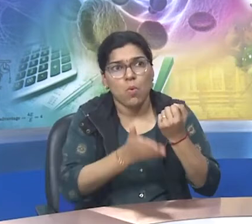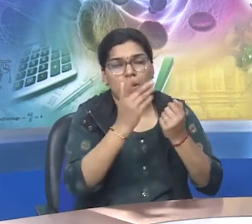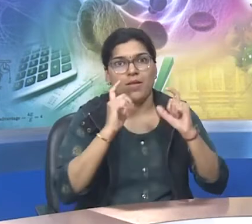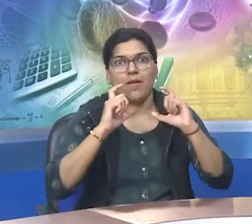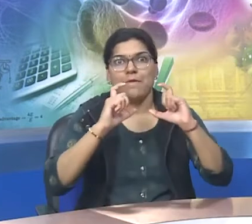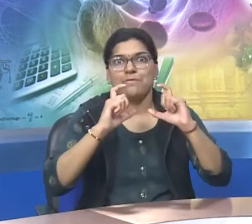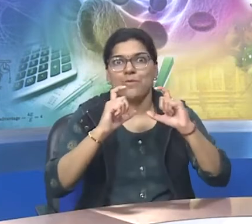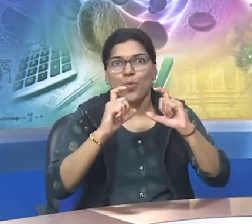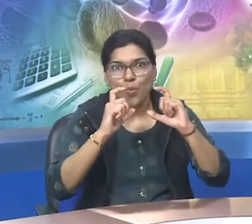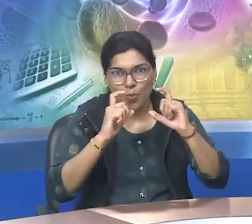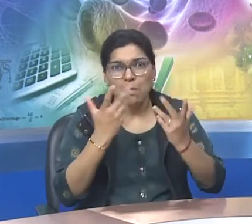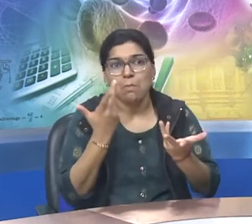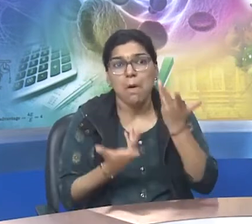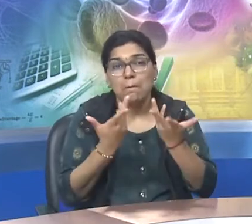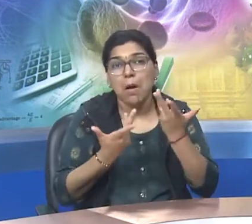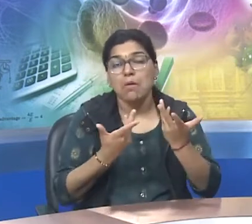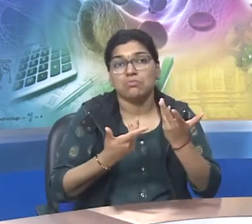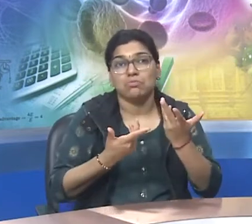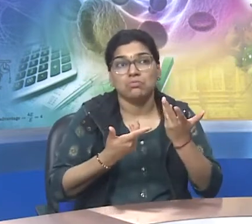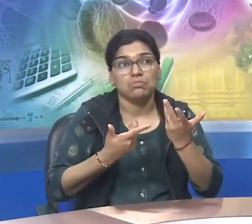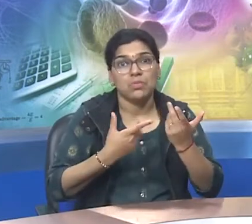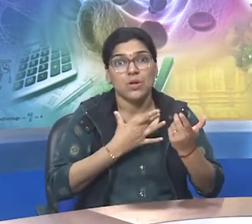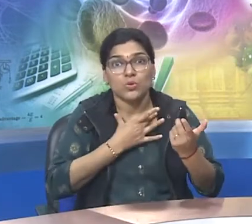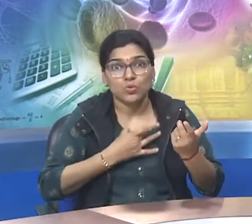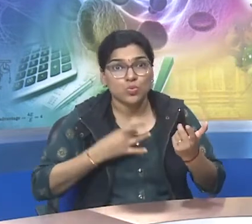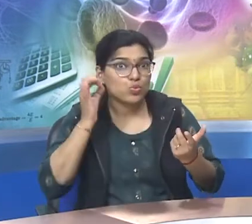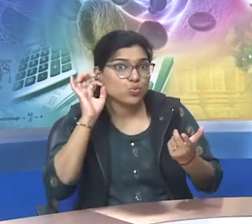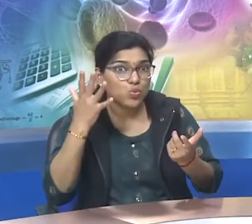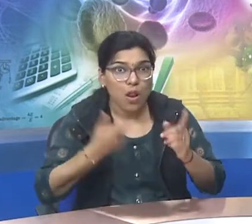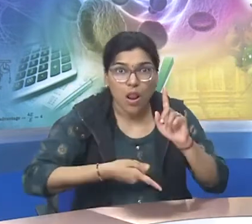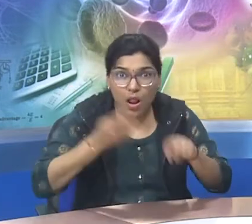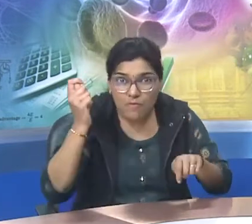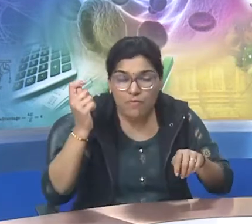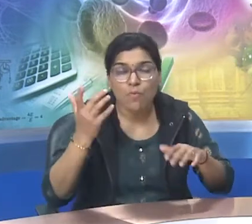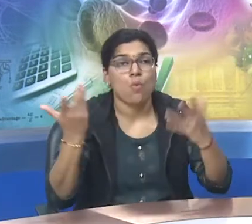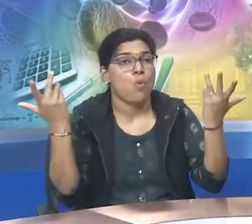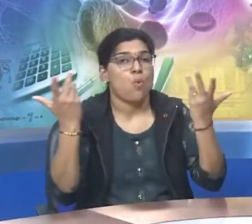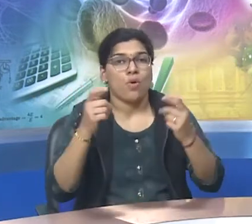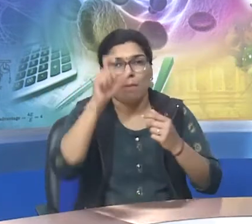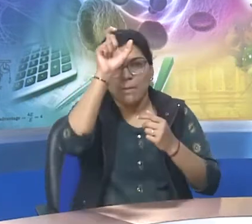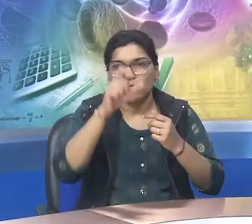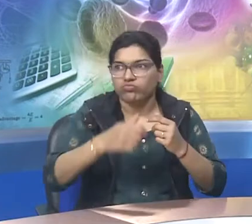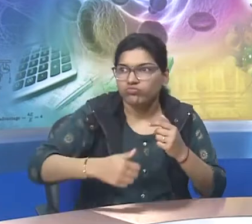night. So you are so mindful, so careful.